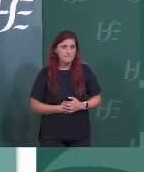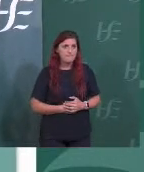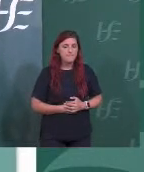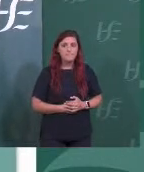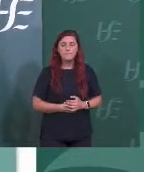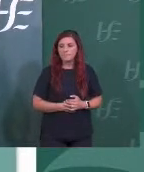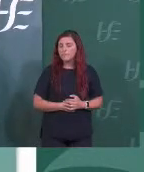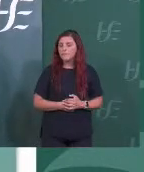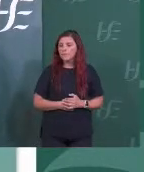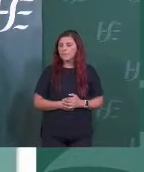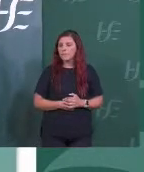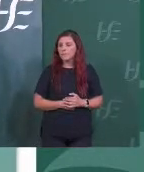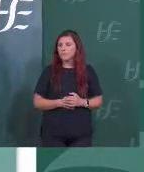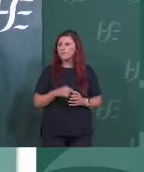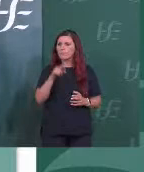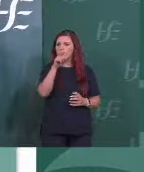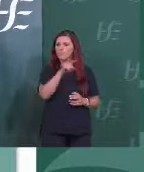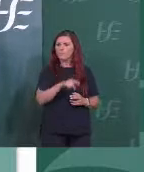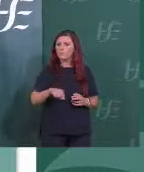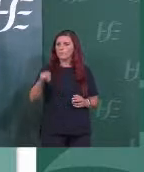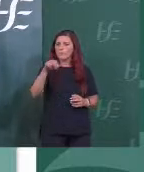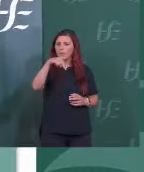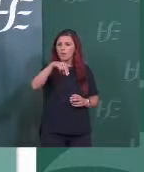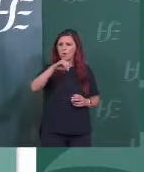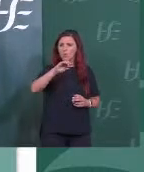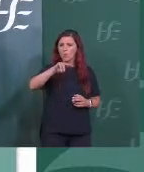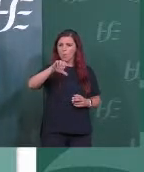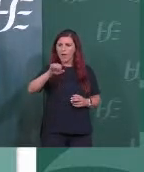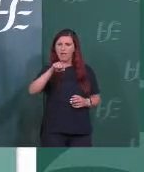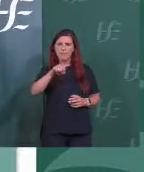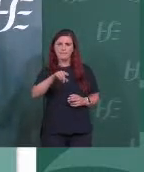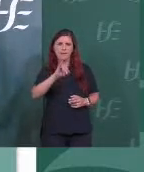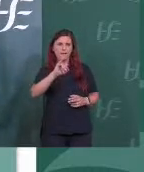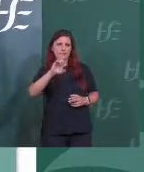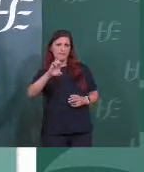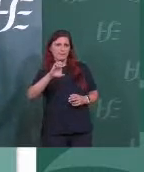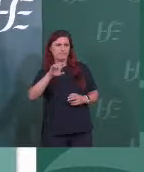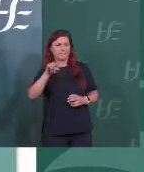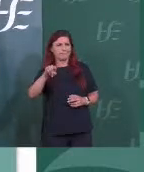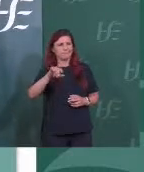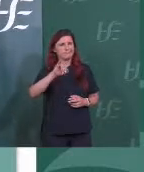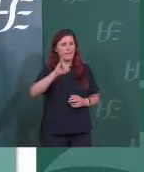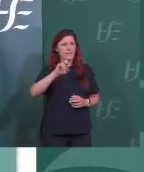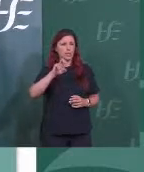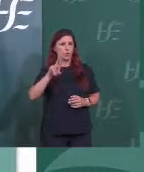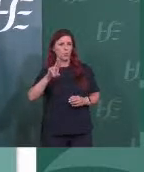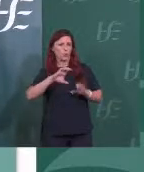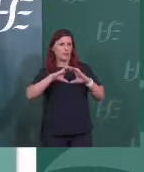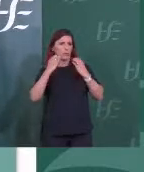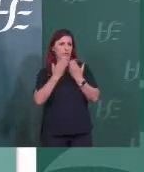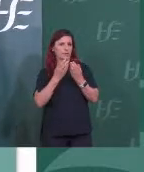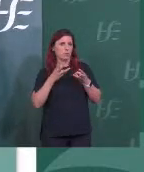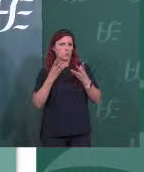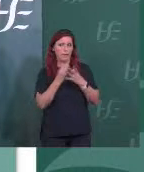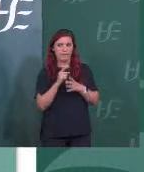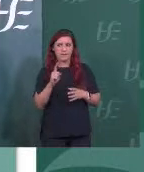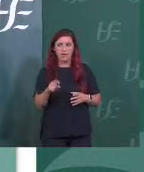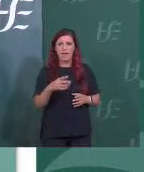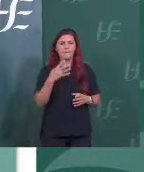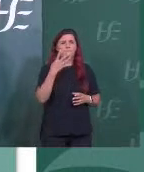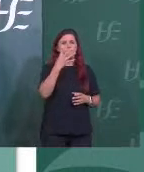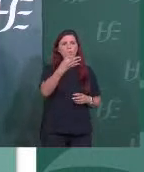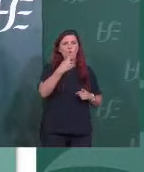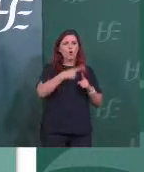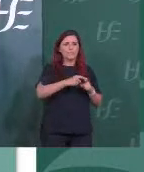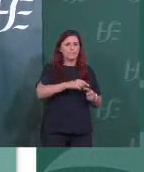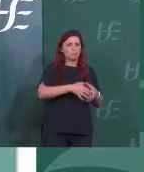This analysis, I just want to acknowledge the work of NOCA and our ITU community in putting this together. These are the 4 waves, if you like, of COVID.